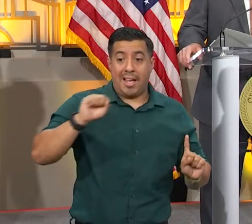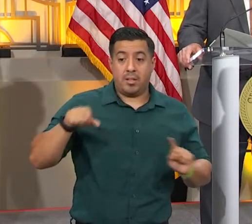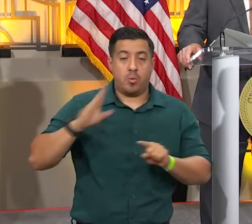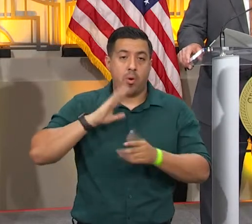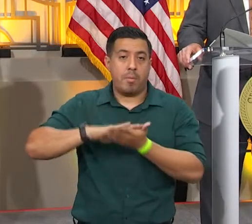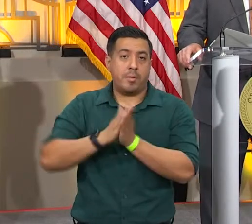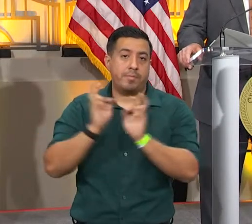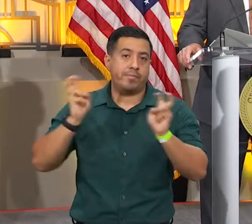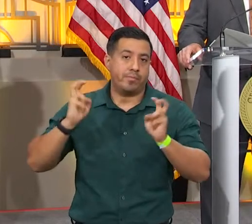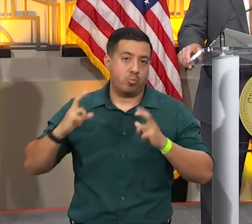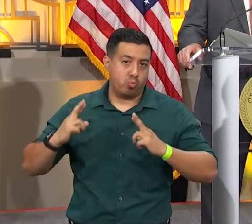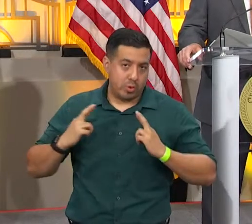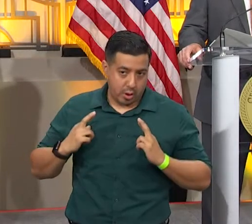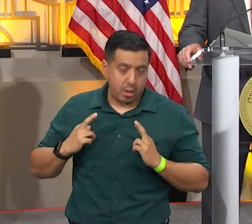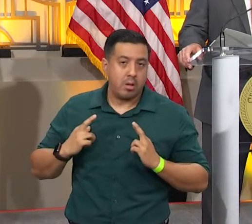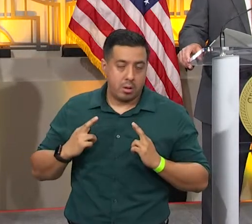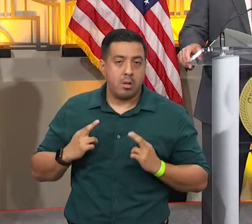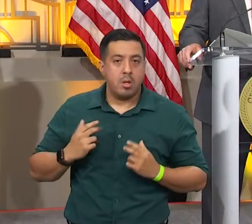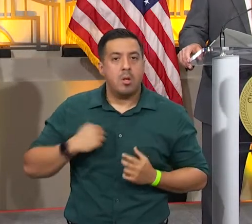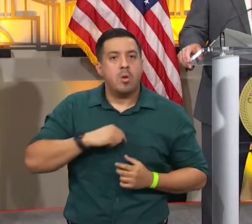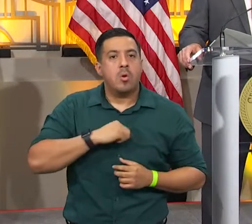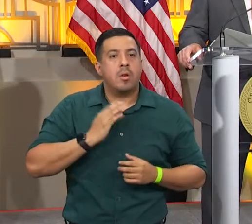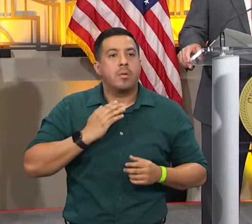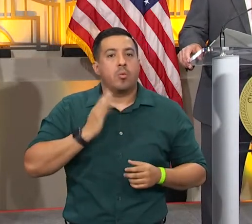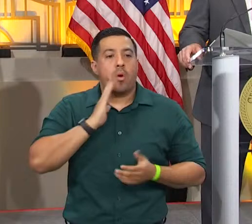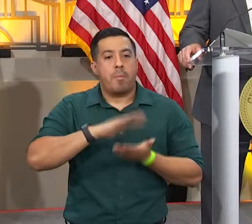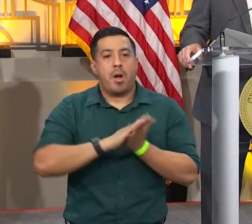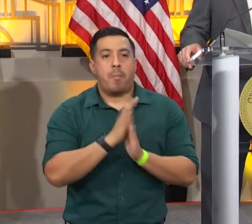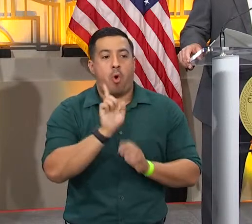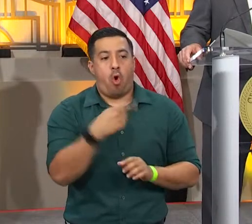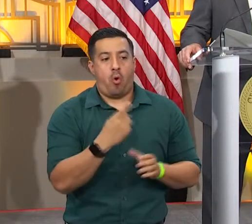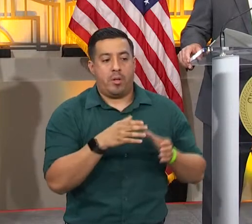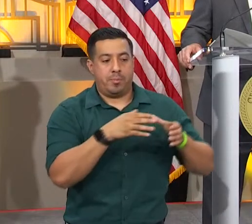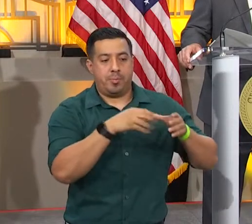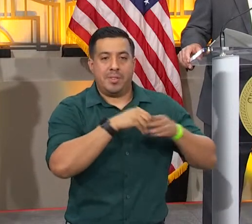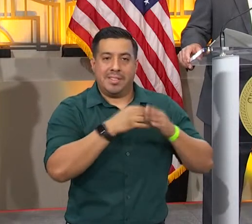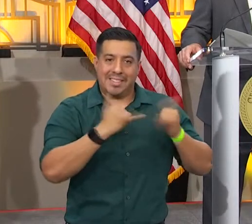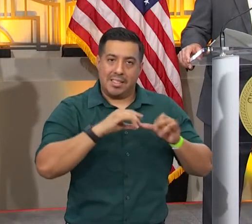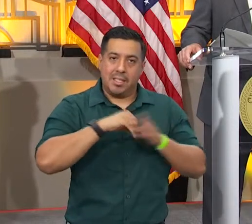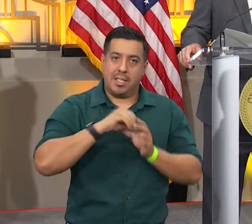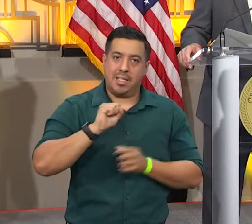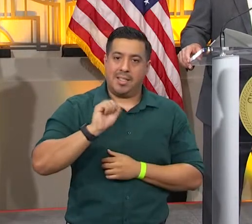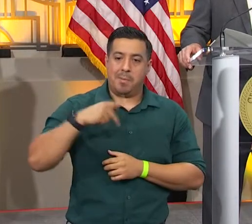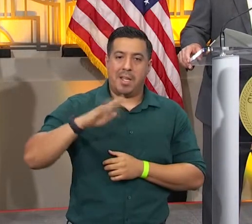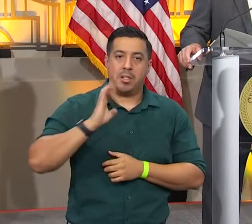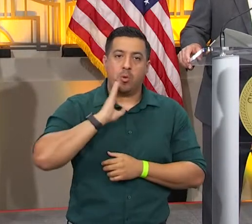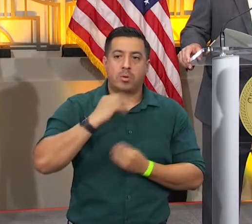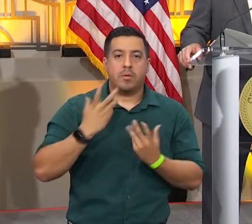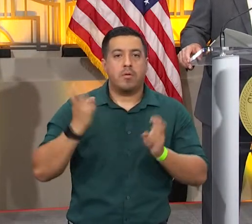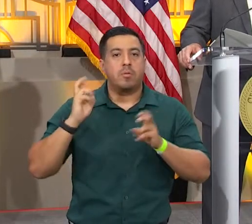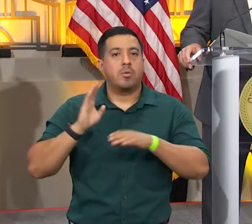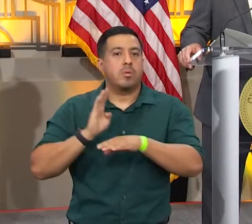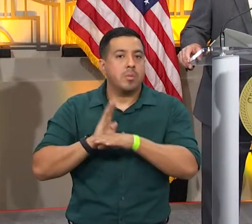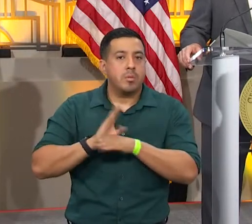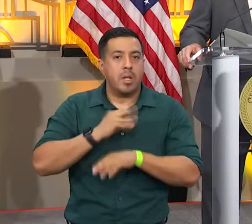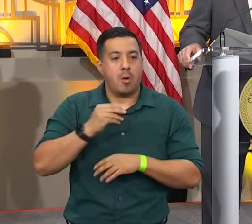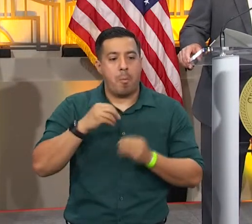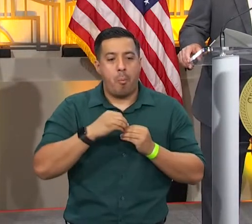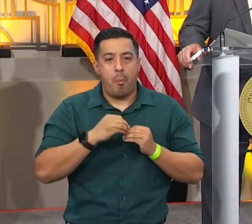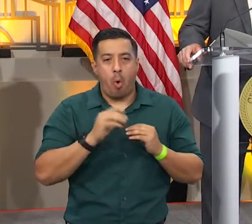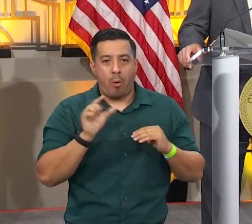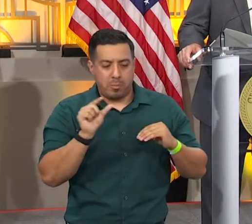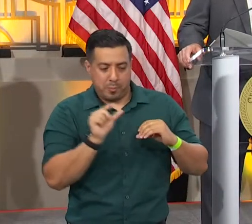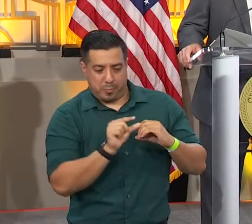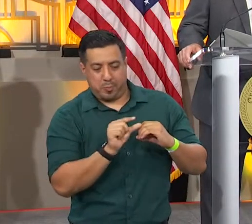retired, and we will become the only presence in space as a commercial provider in low Earth orbit.